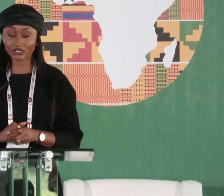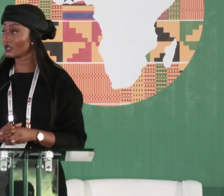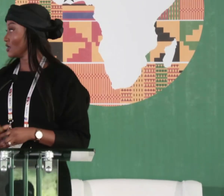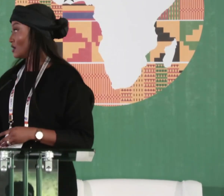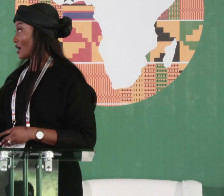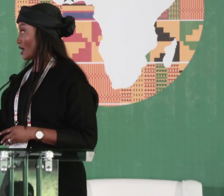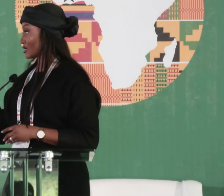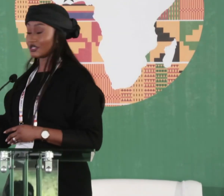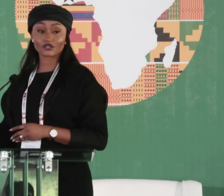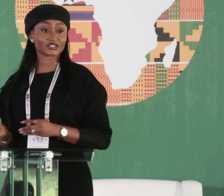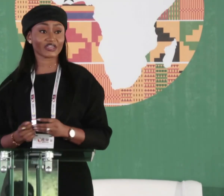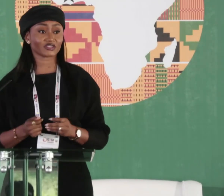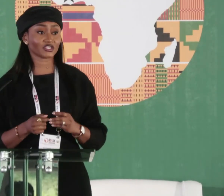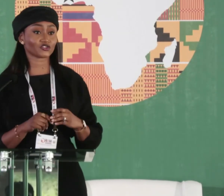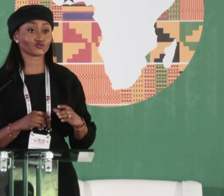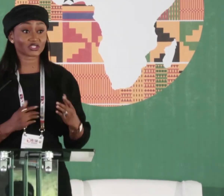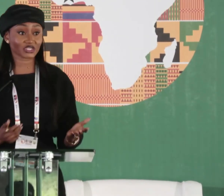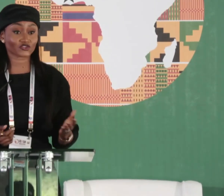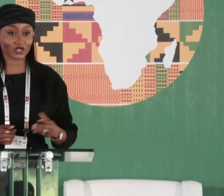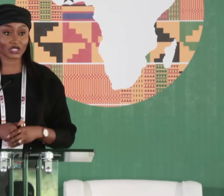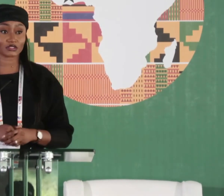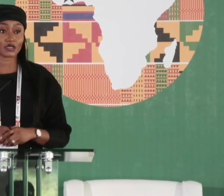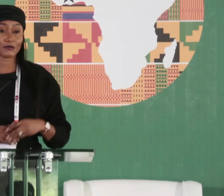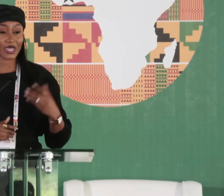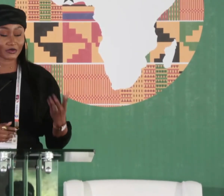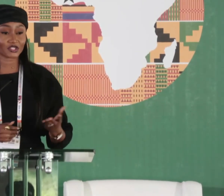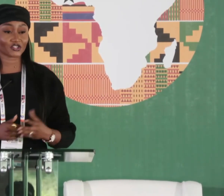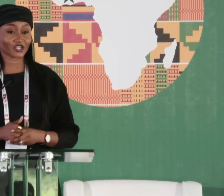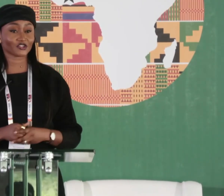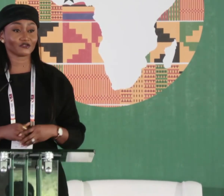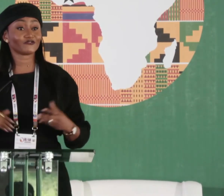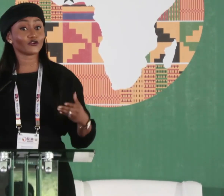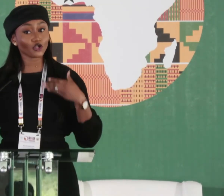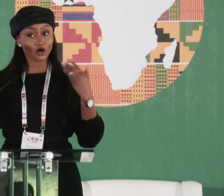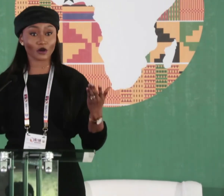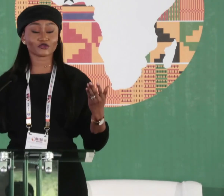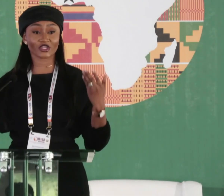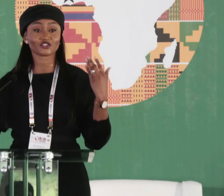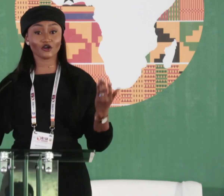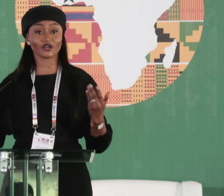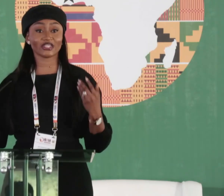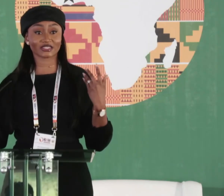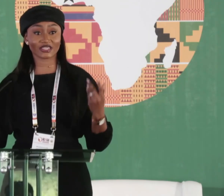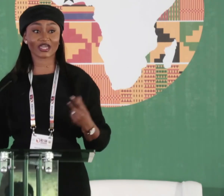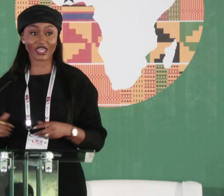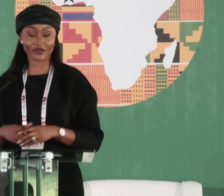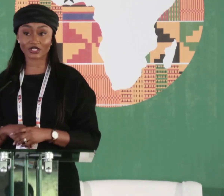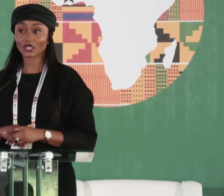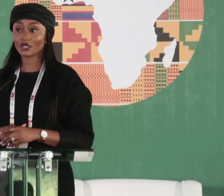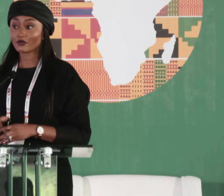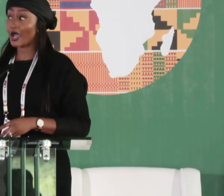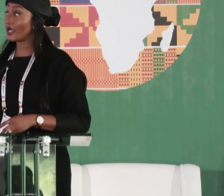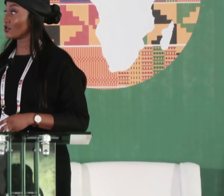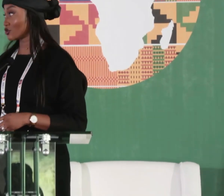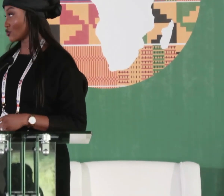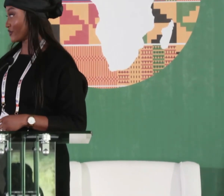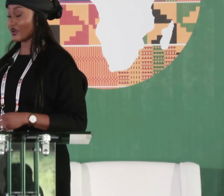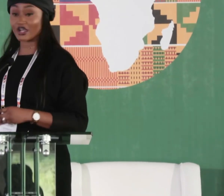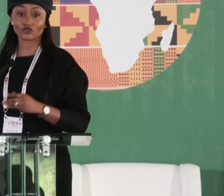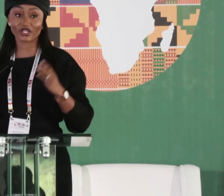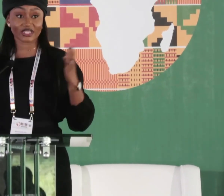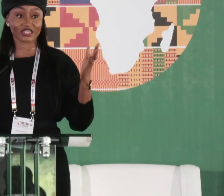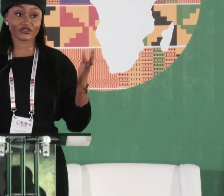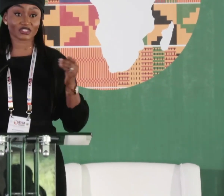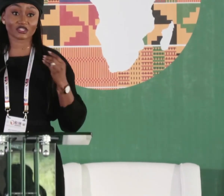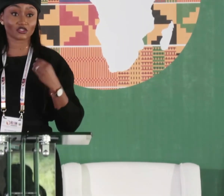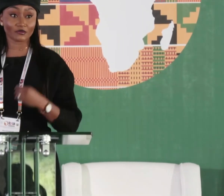screening, clinical services, routine screening, PEP initiation, follow-up to ensure that they are adhering, and also referral to